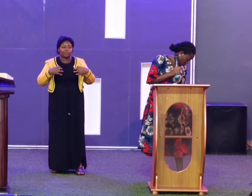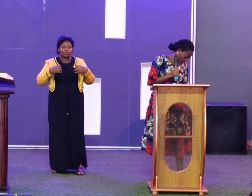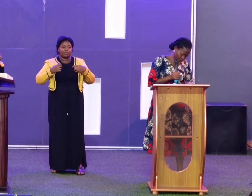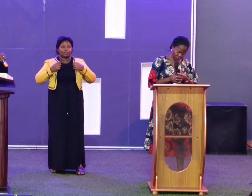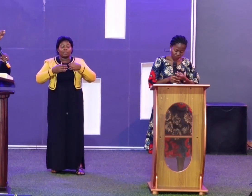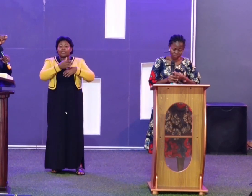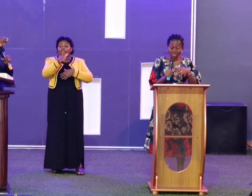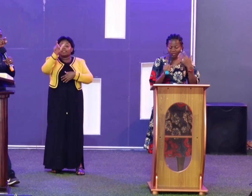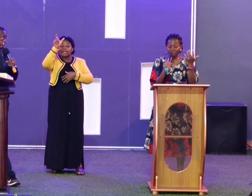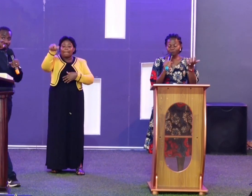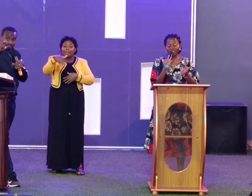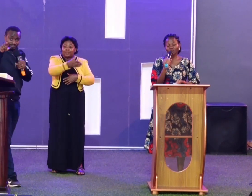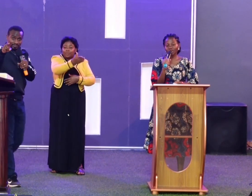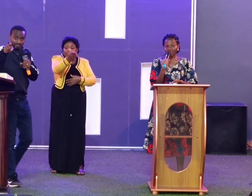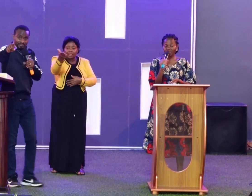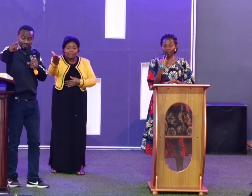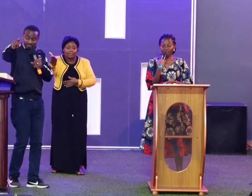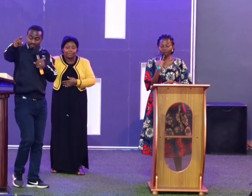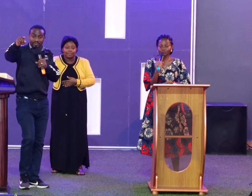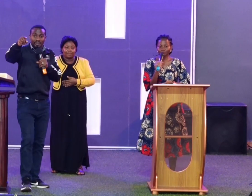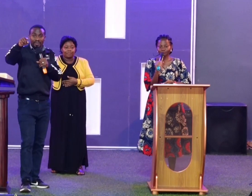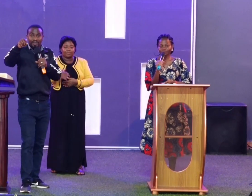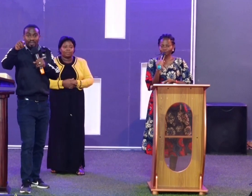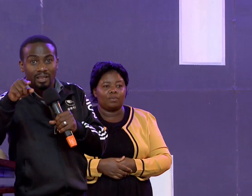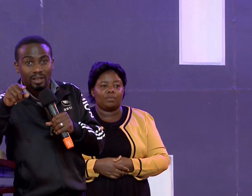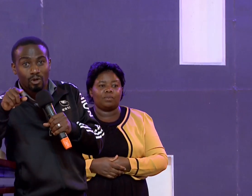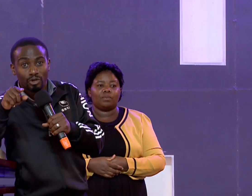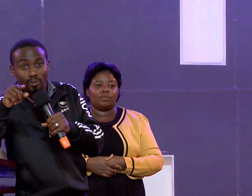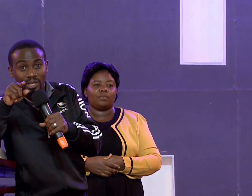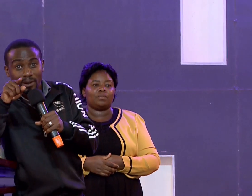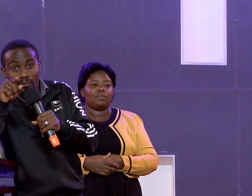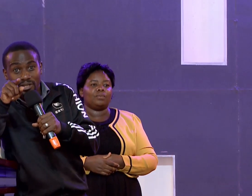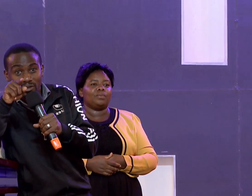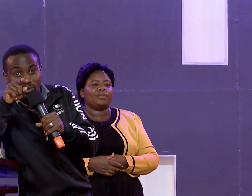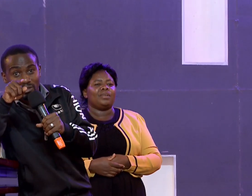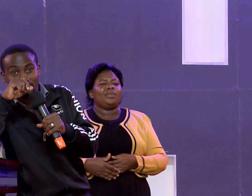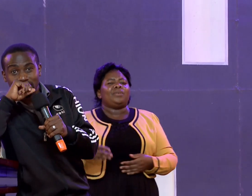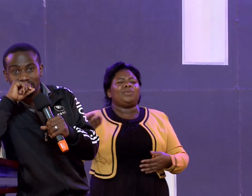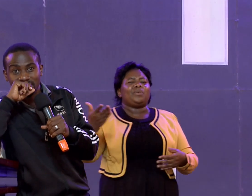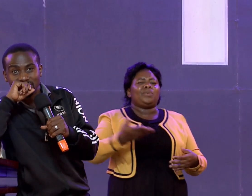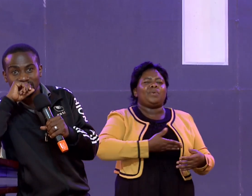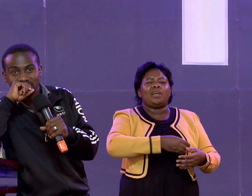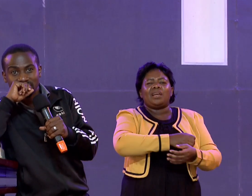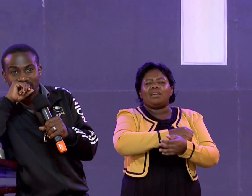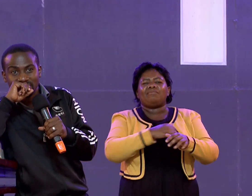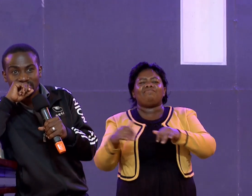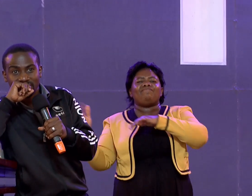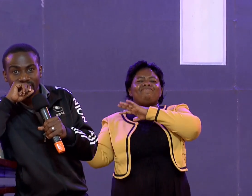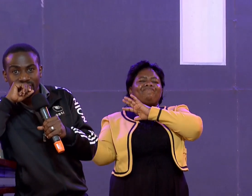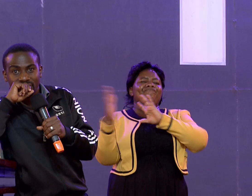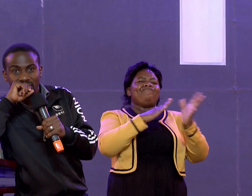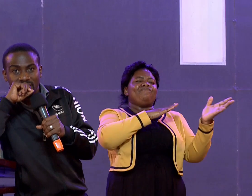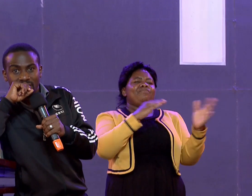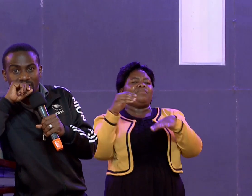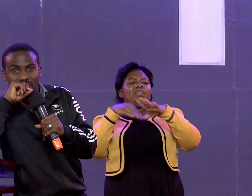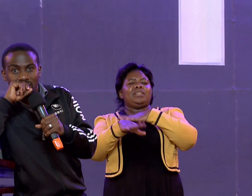Waliwo omuntu ali eyo. There is a person that side. Ngoino muyaga mbweleza goitamu. When you have a storm that you're